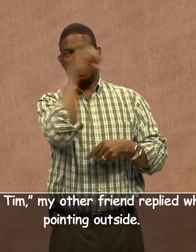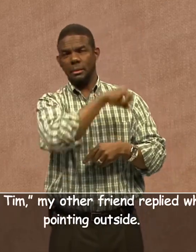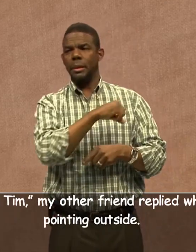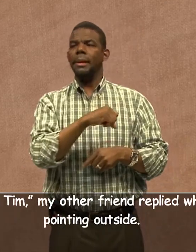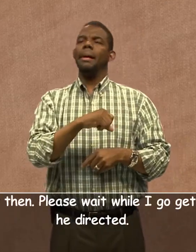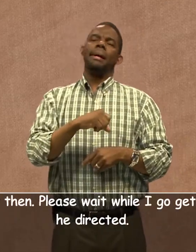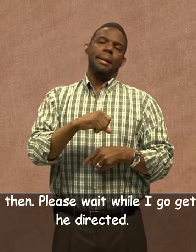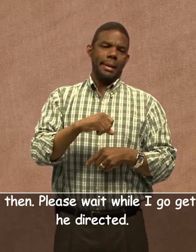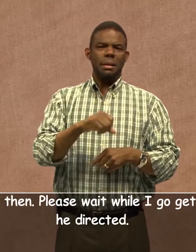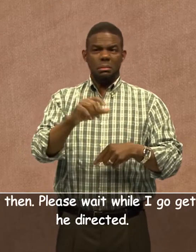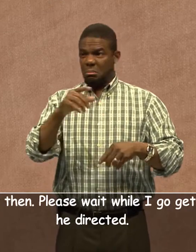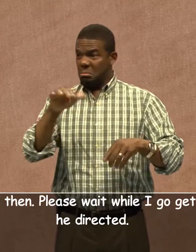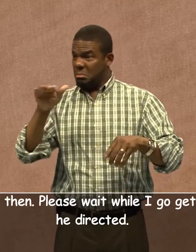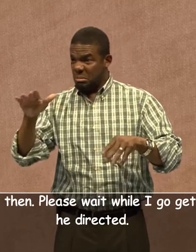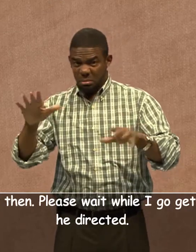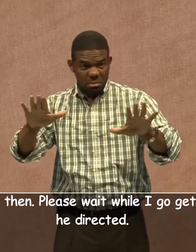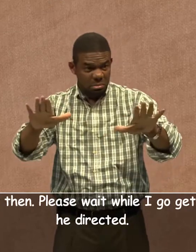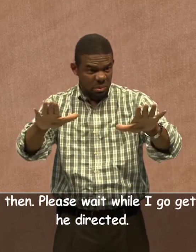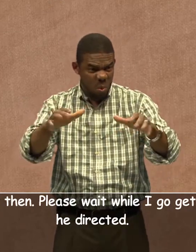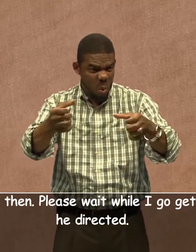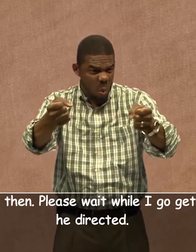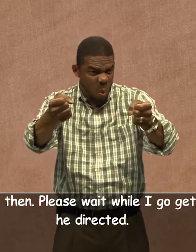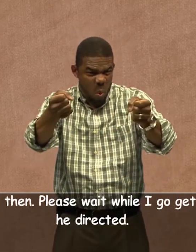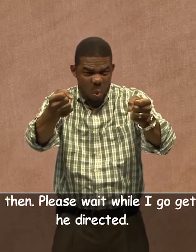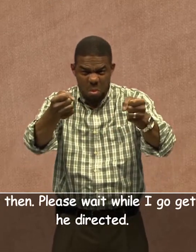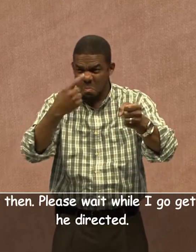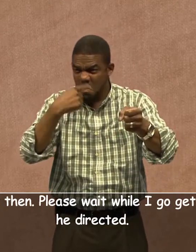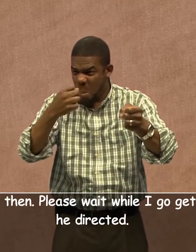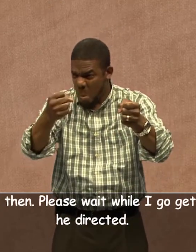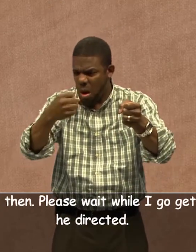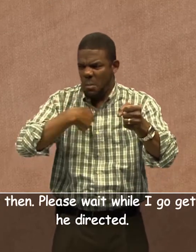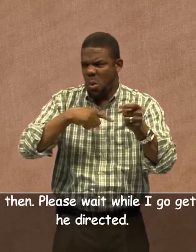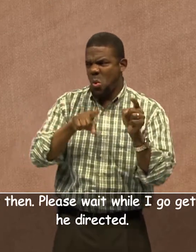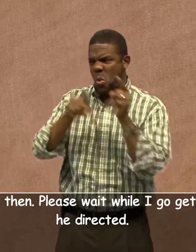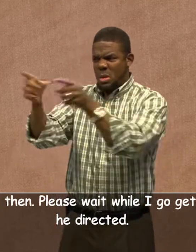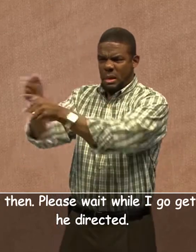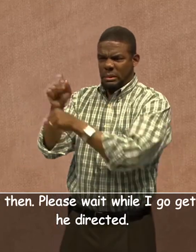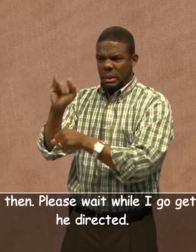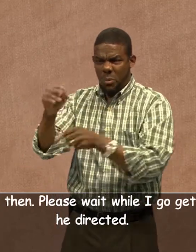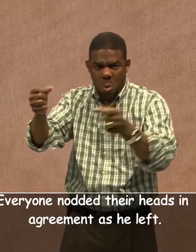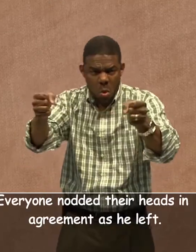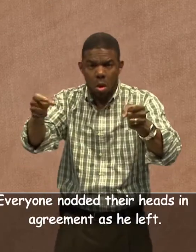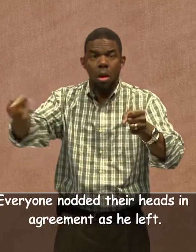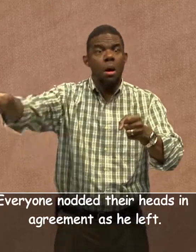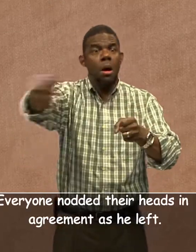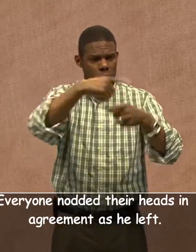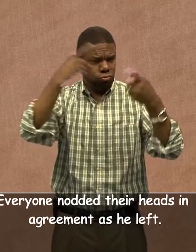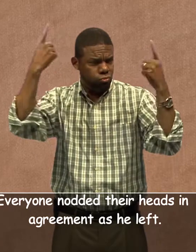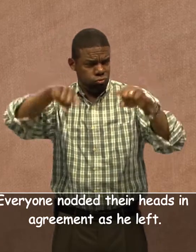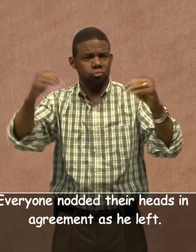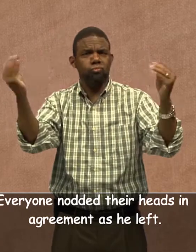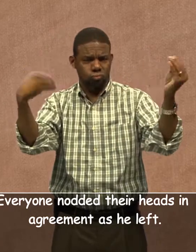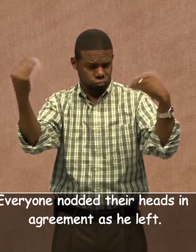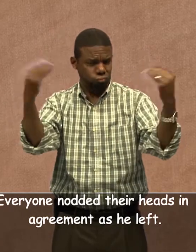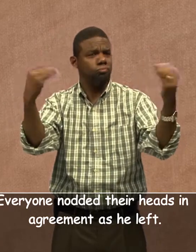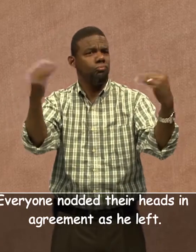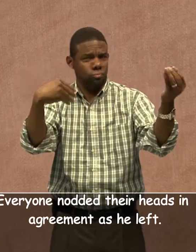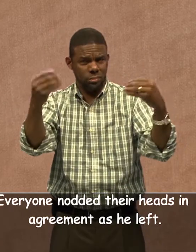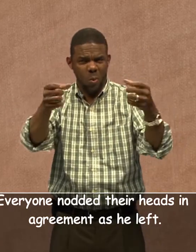replied while pointing outside. "All right then, please wait while I go and get Tim," he directed. Everyone nodded their heads in